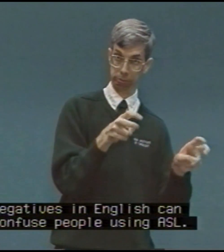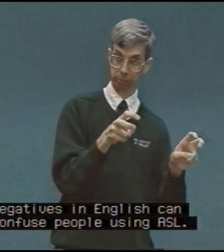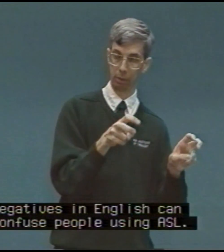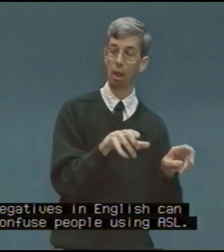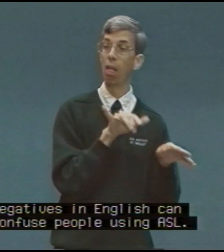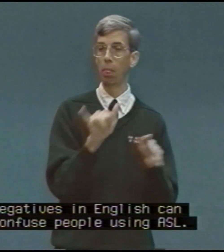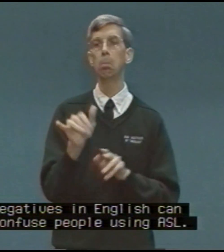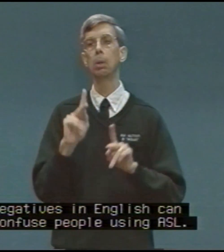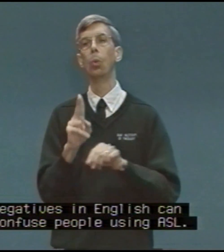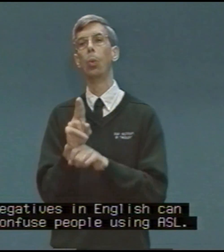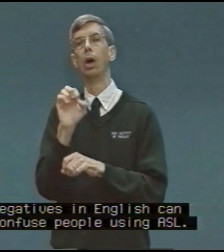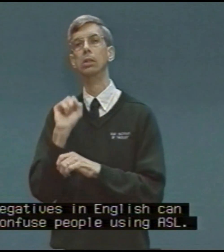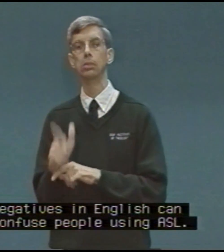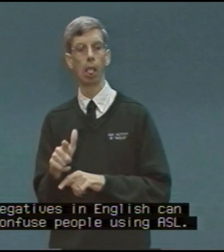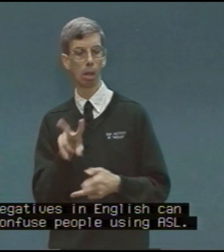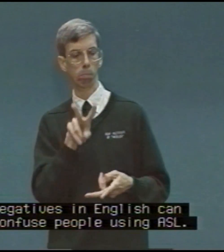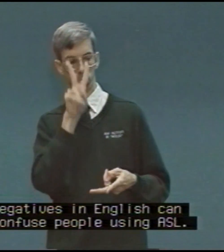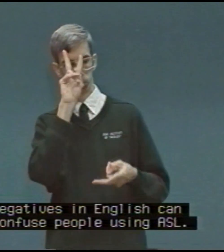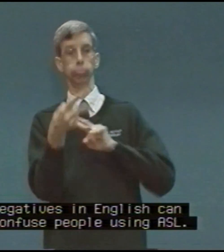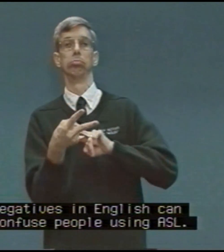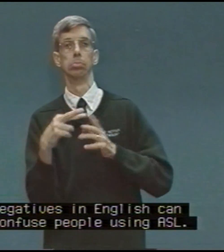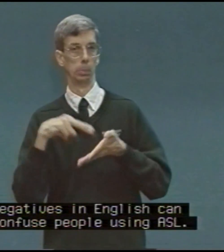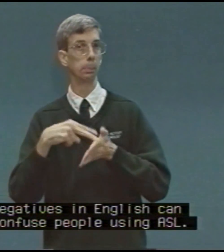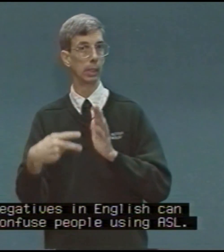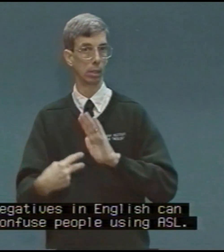Negatives in English can confuse people using ASL.